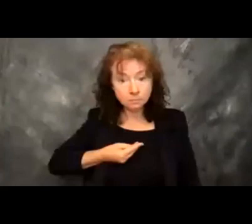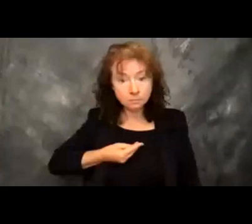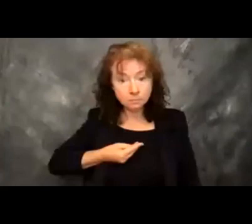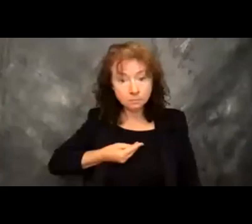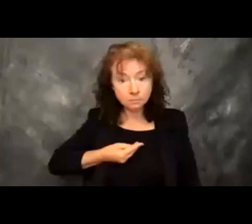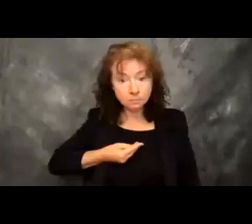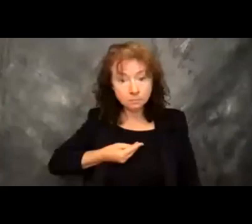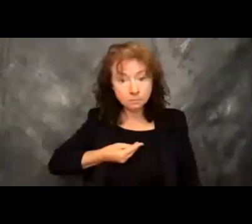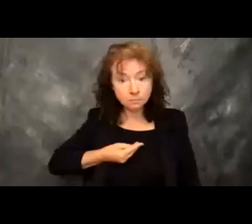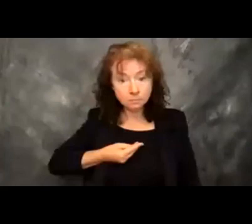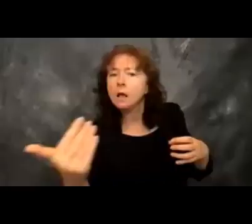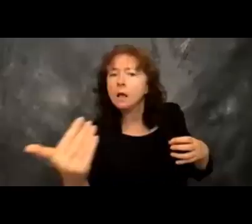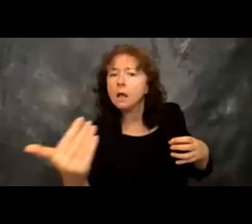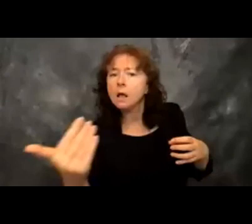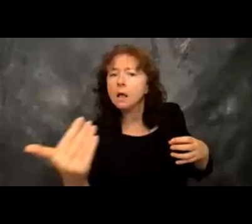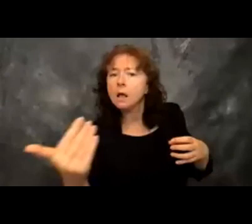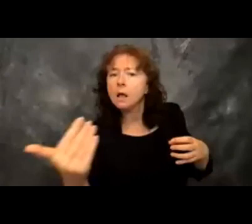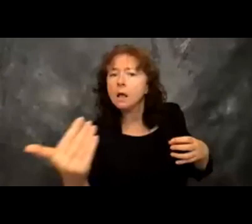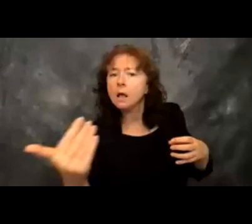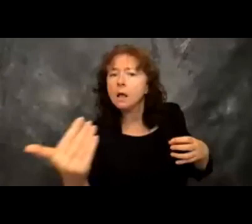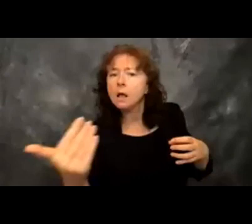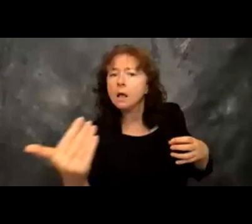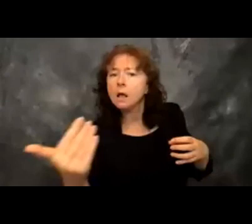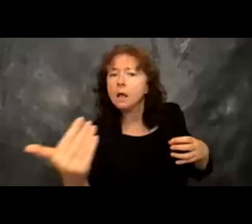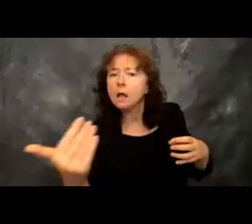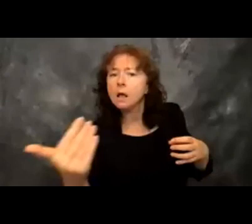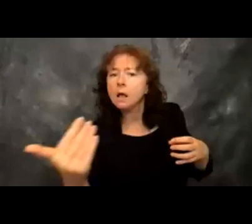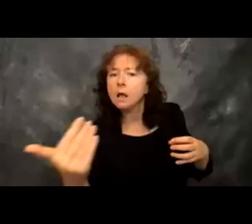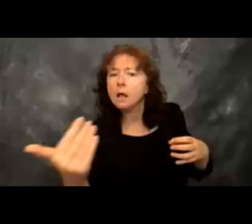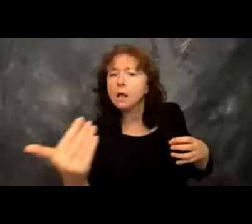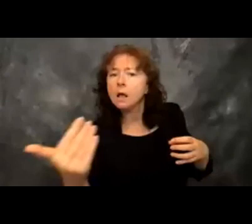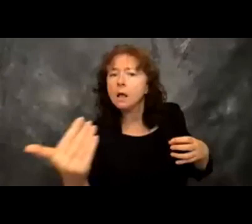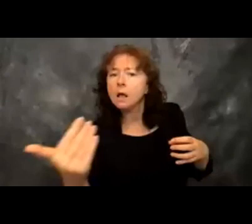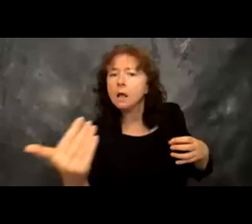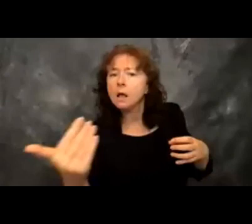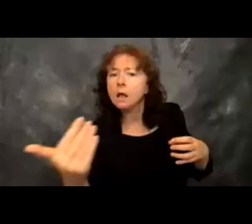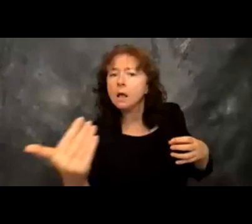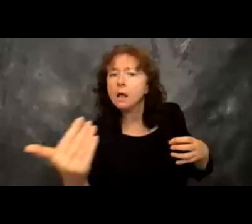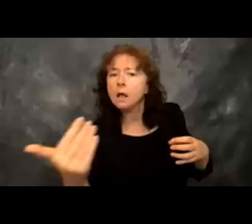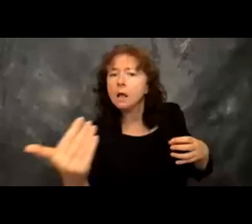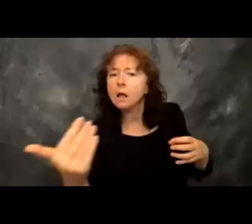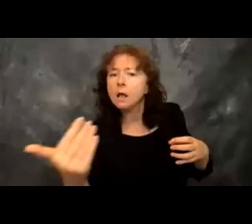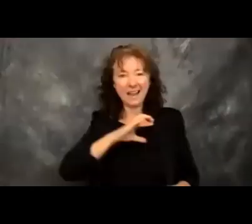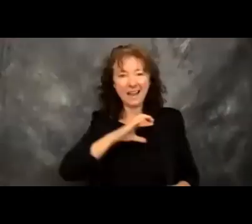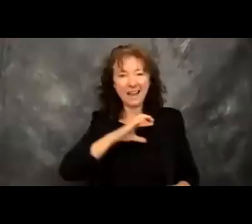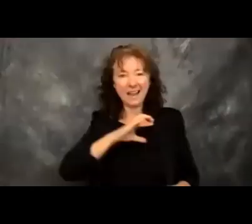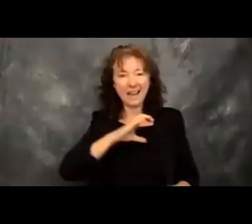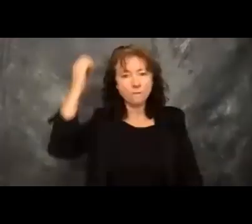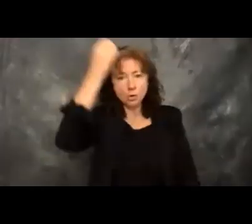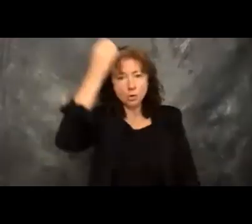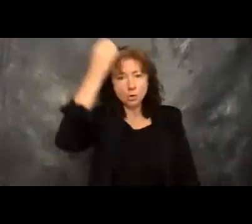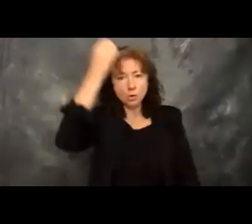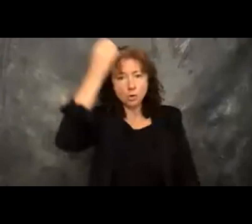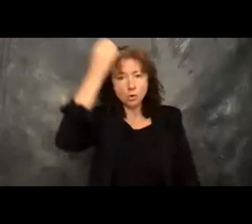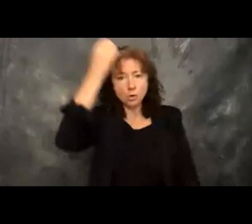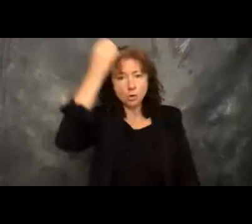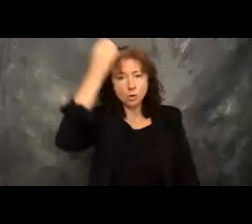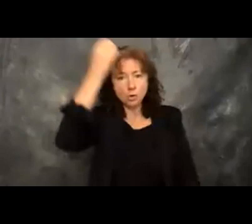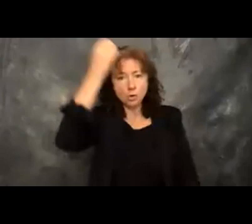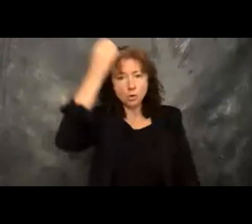on a regular basis, we accompany the Parliamentary Assembly of the Council of Europe to observe a number of